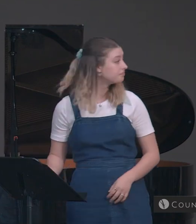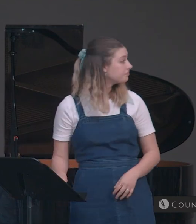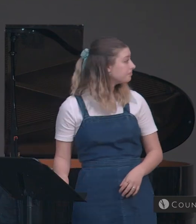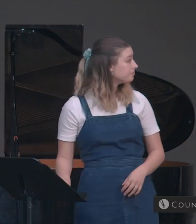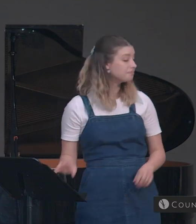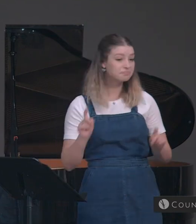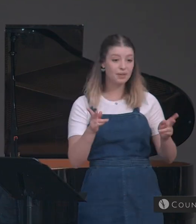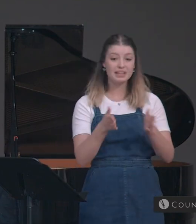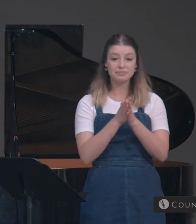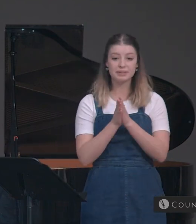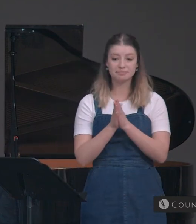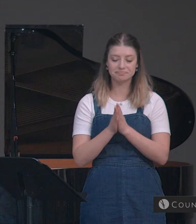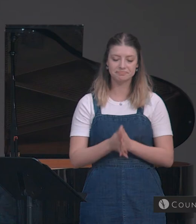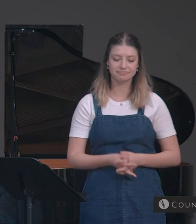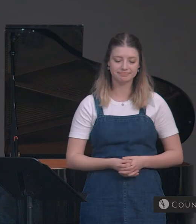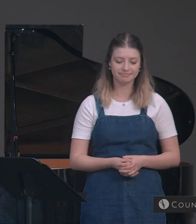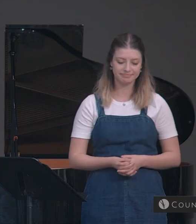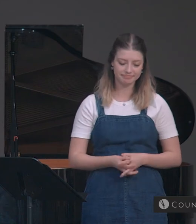Let's pray.